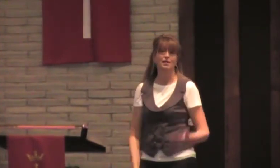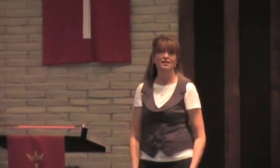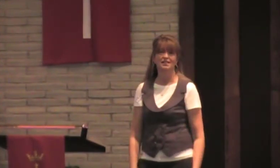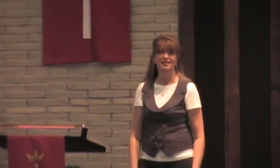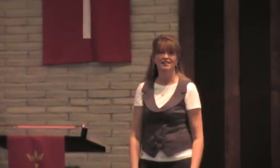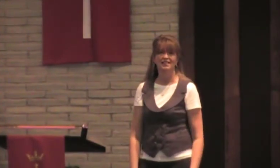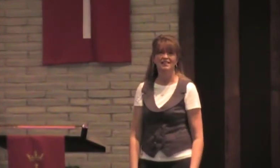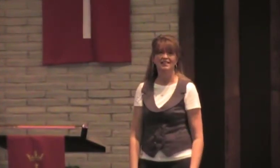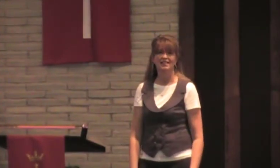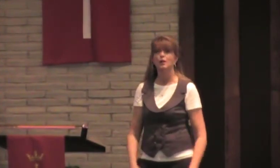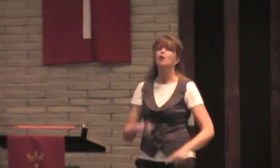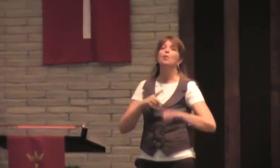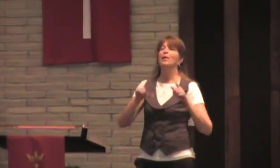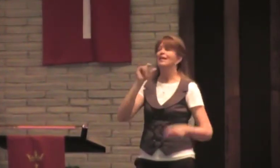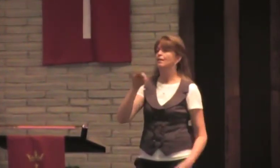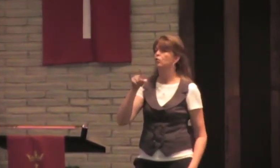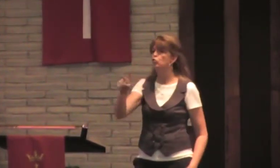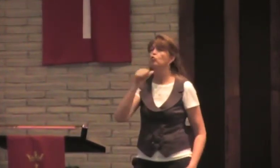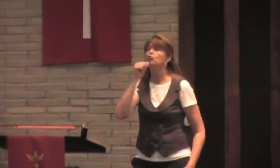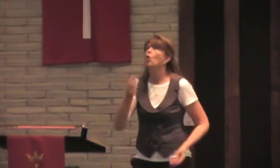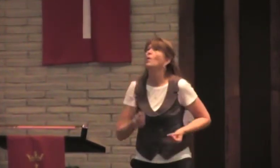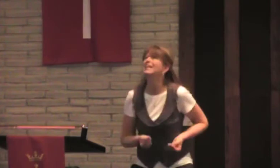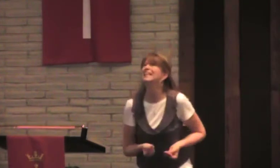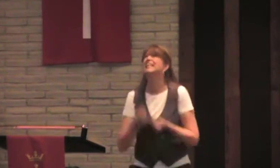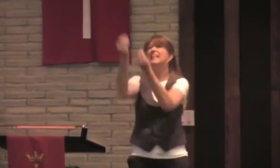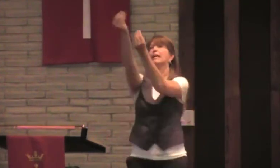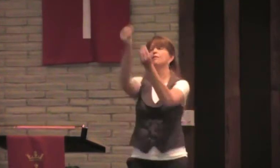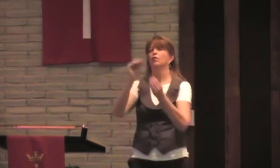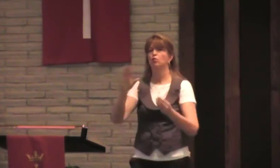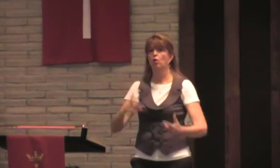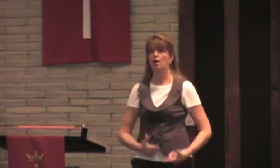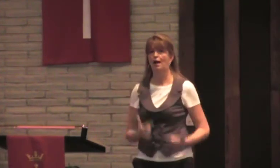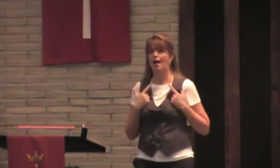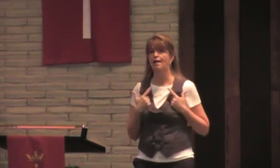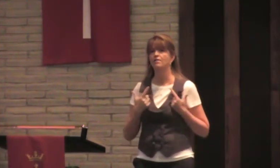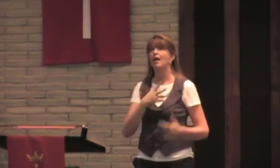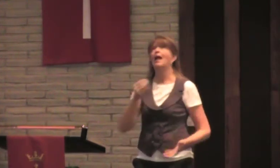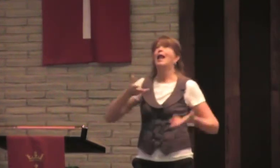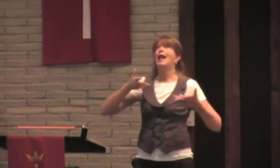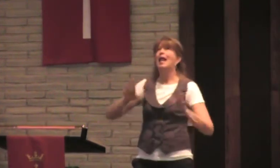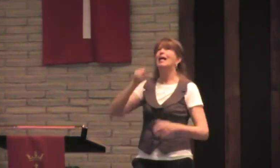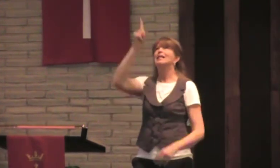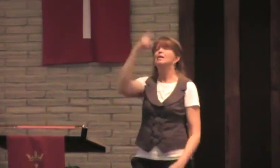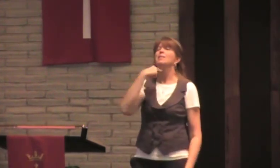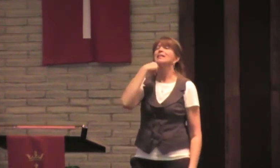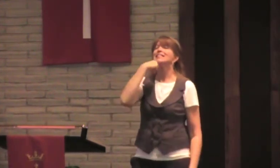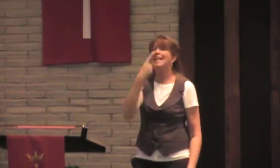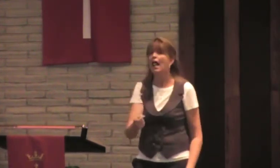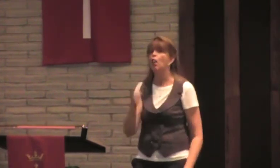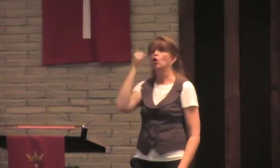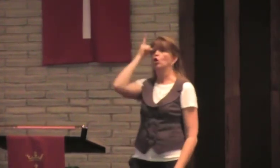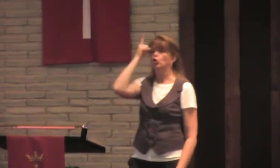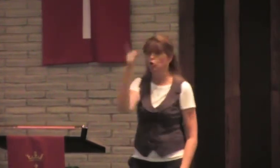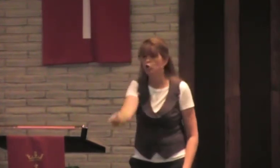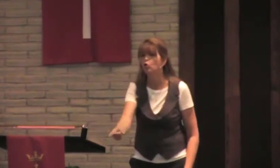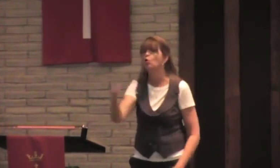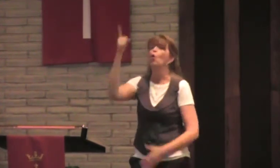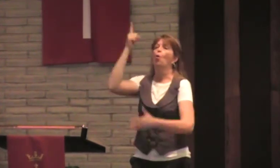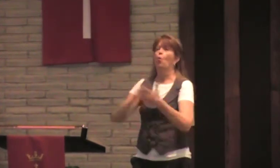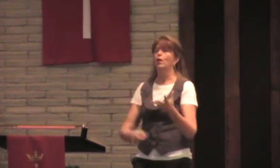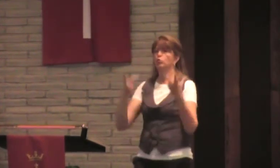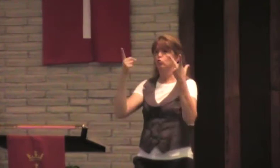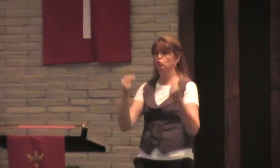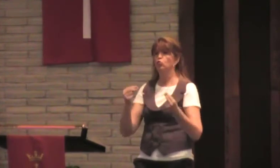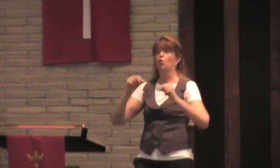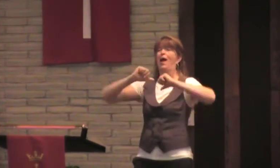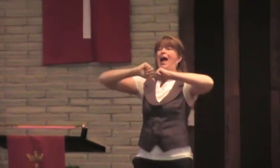God will sometimes say maybe. But if you don't give your life and let him